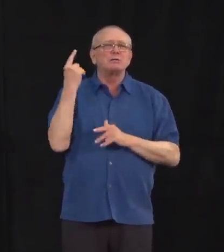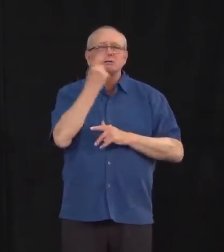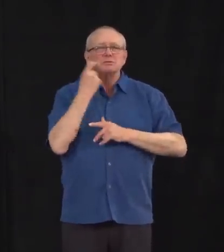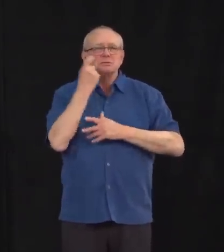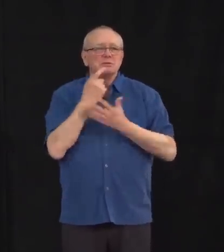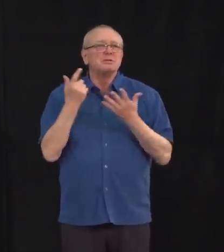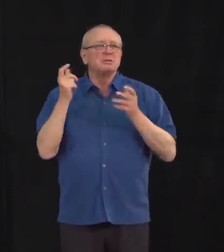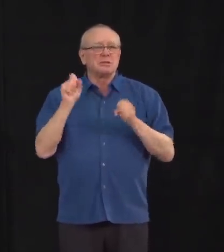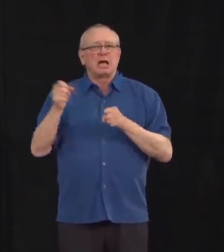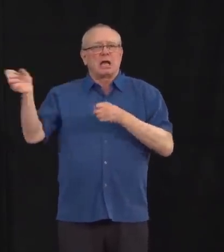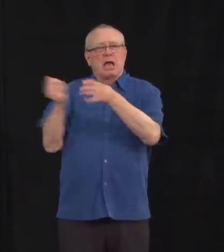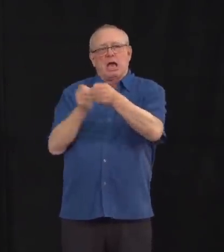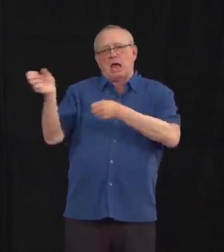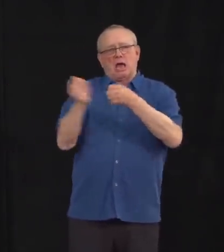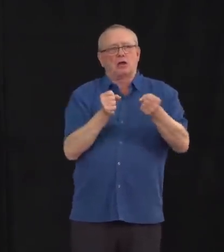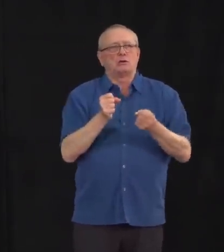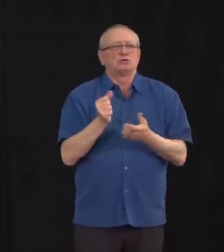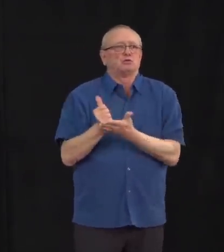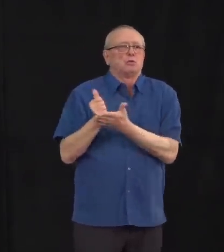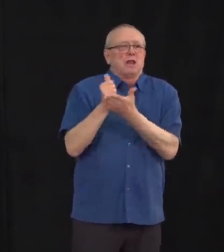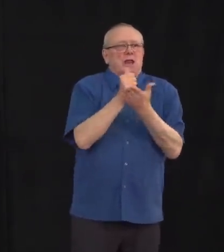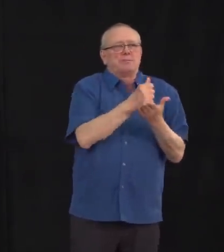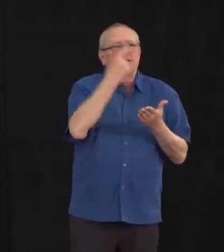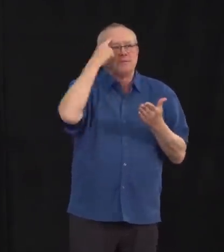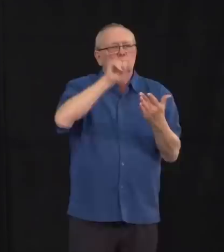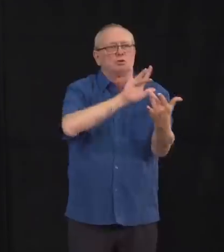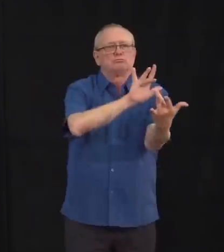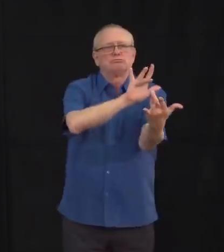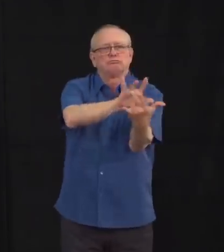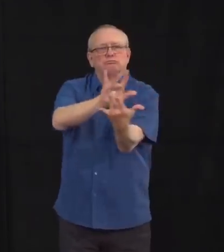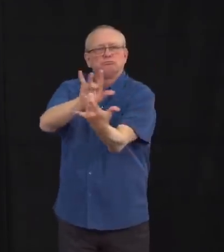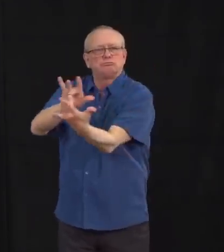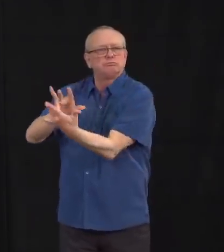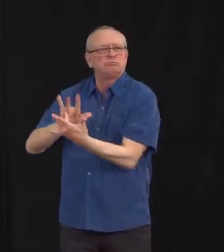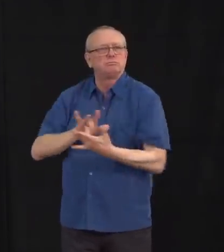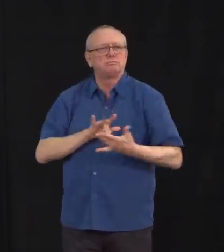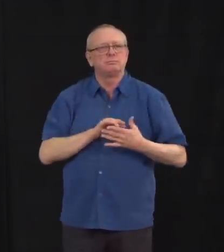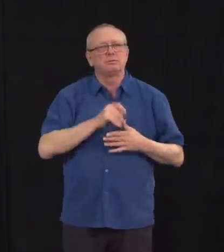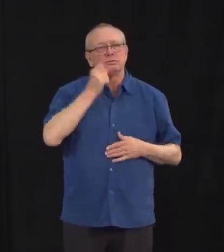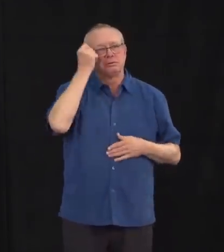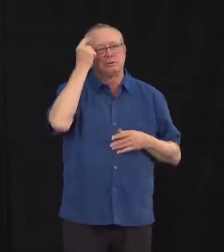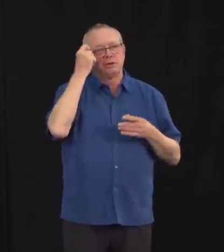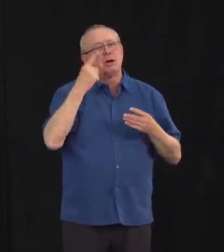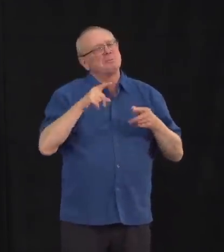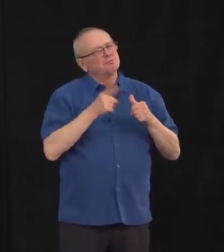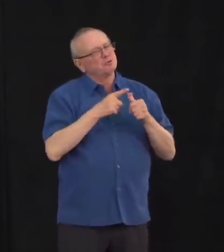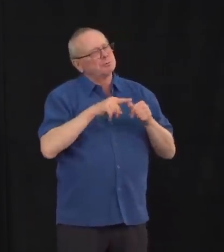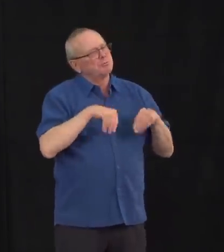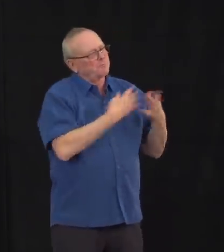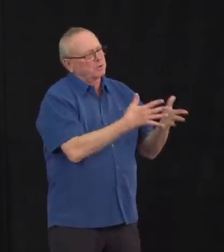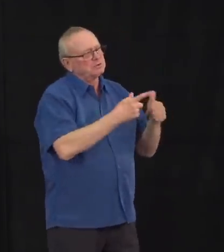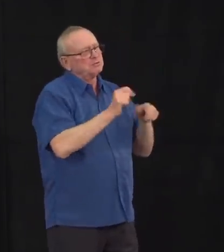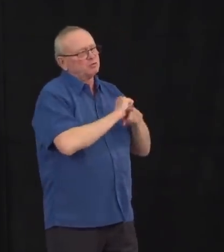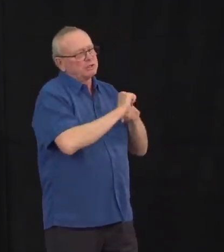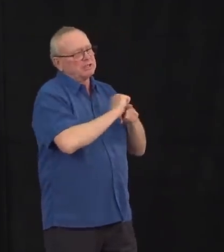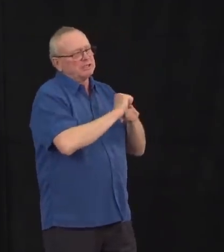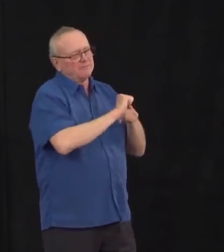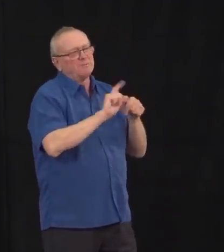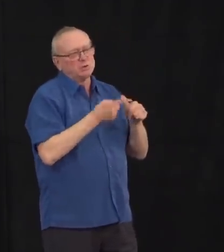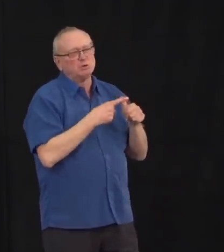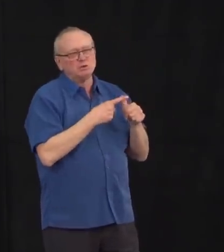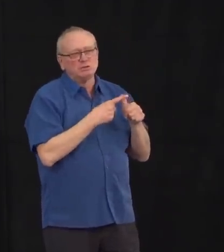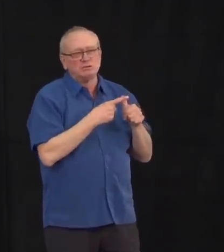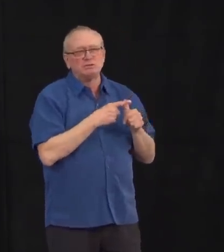contact tracers must complete training to take on this role, and AHS will supervise alternate contact tracers